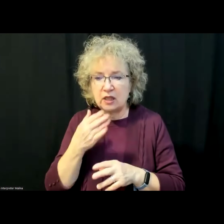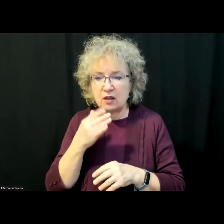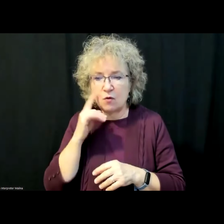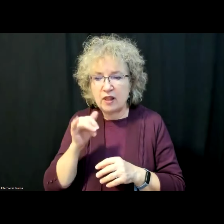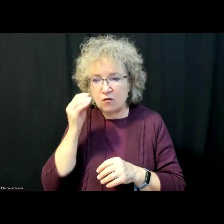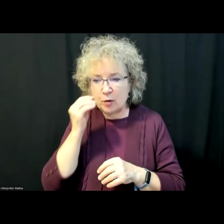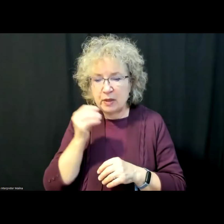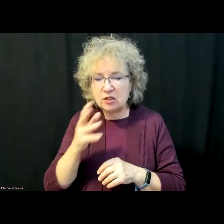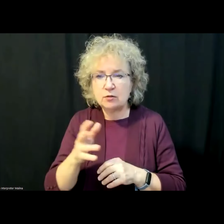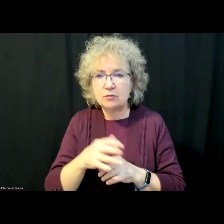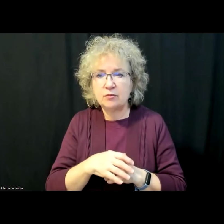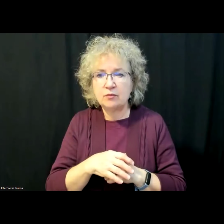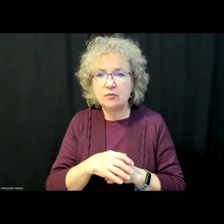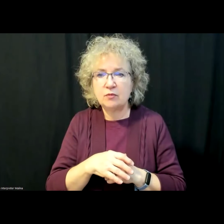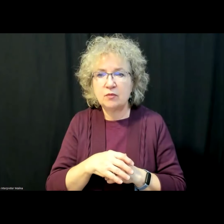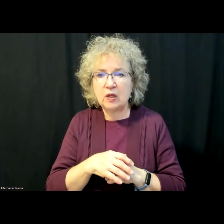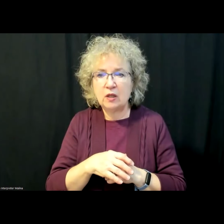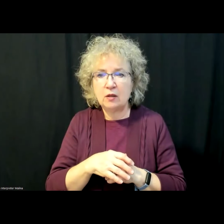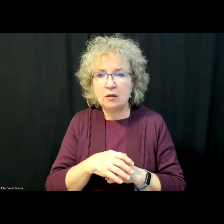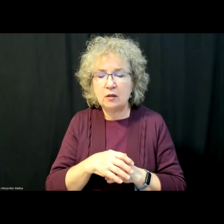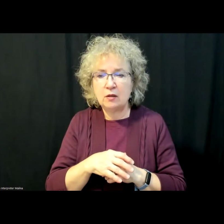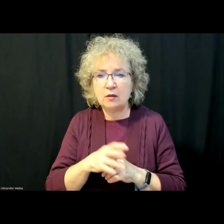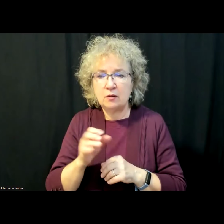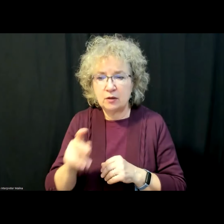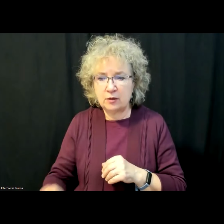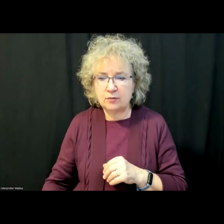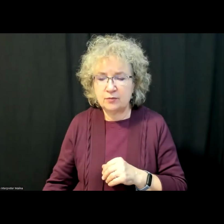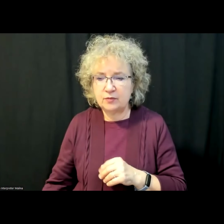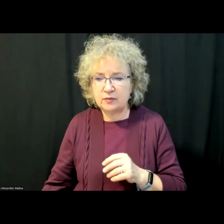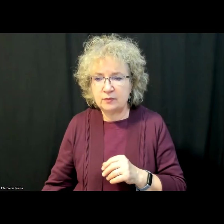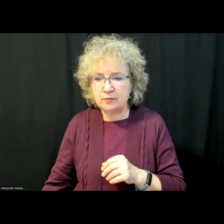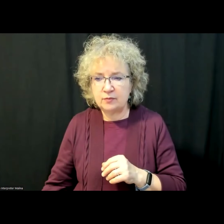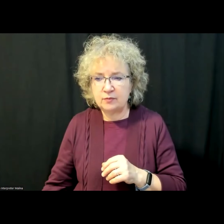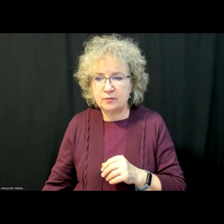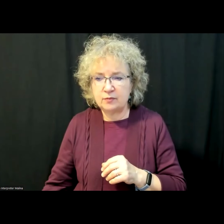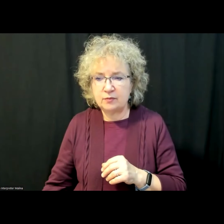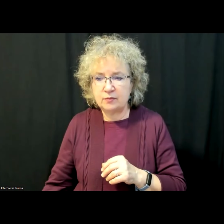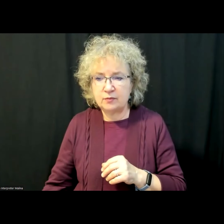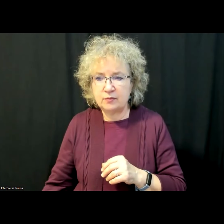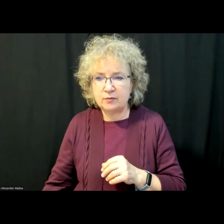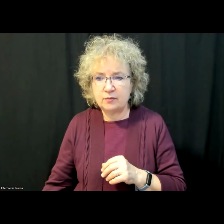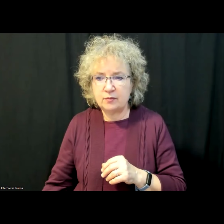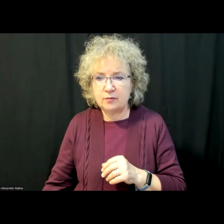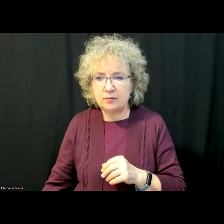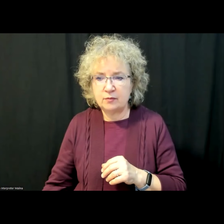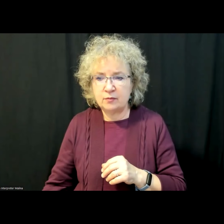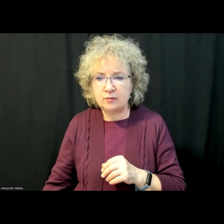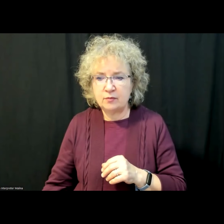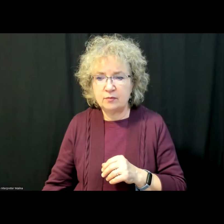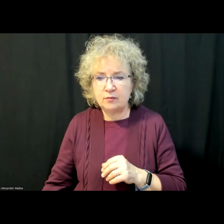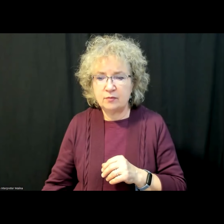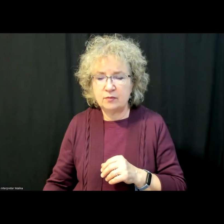crossroads is also doing screenings for hrs ed in lynn county good to know all right